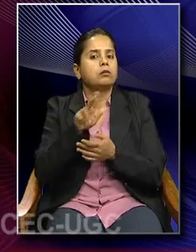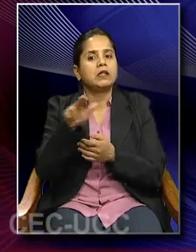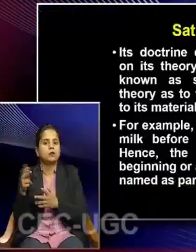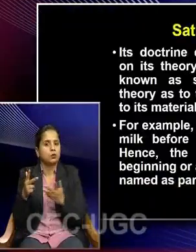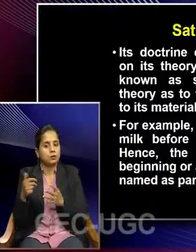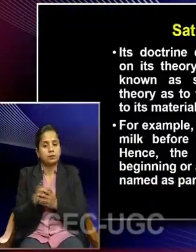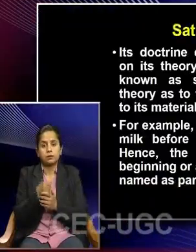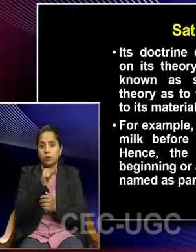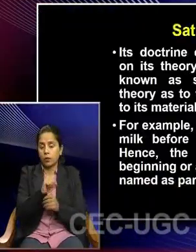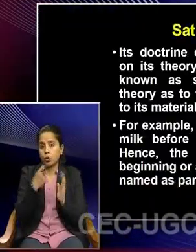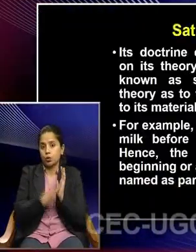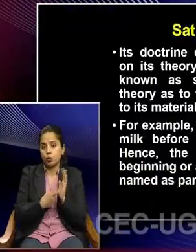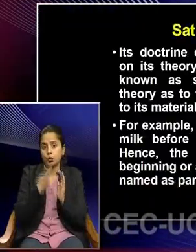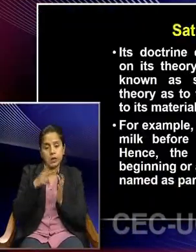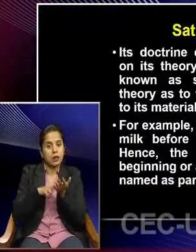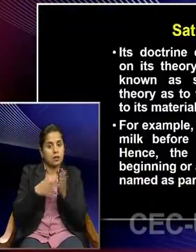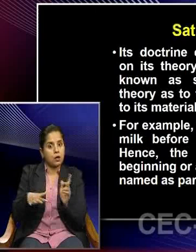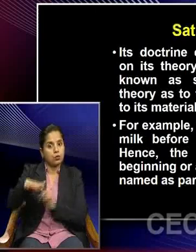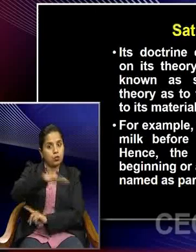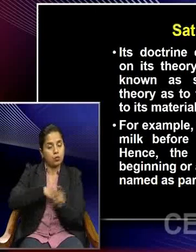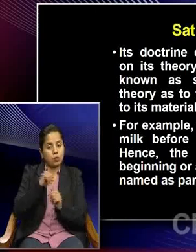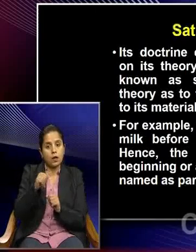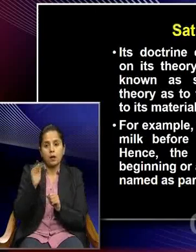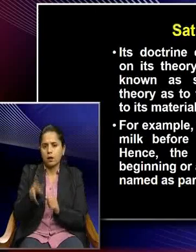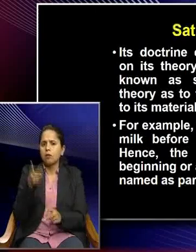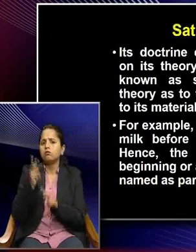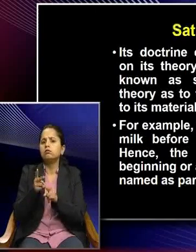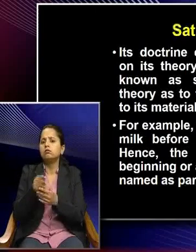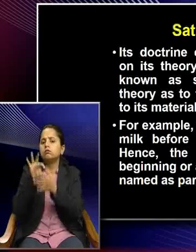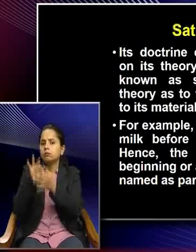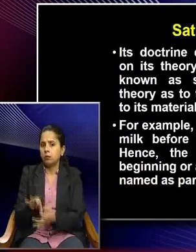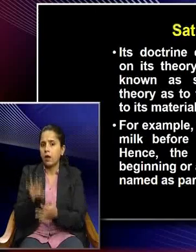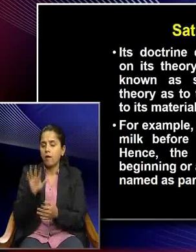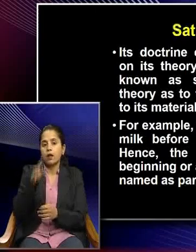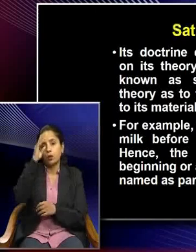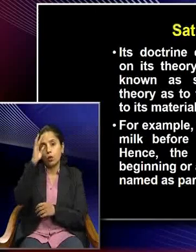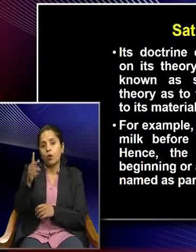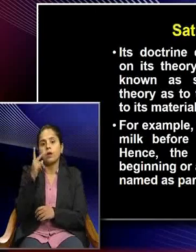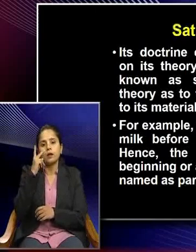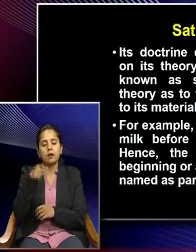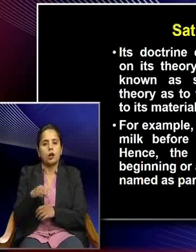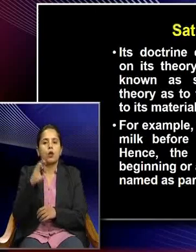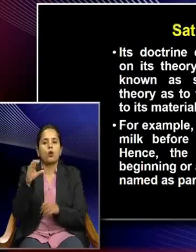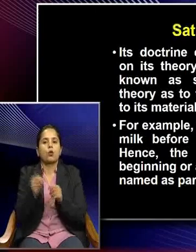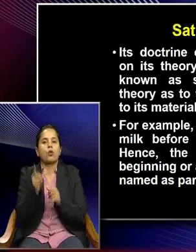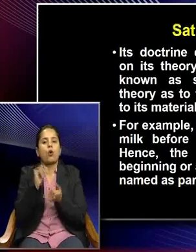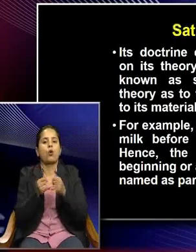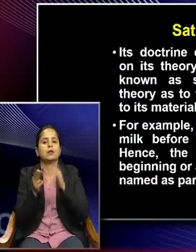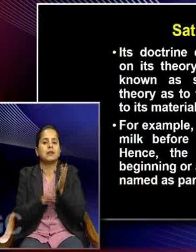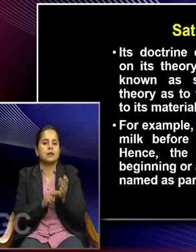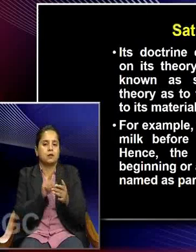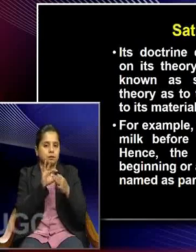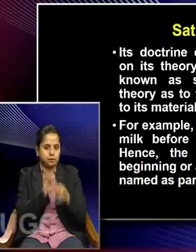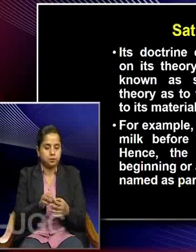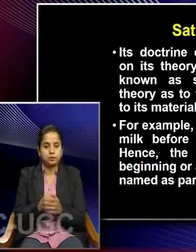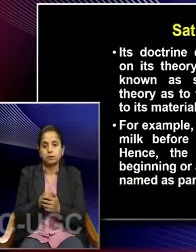Its doctrine of Prakriti rests mainly on the theory of causation,